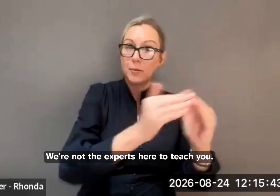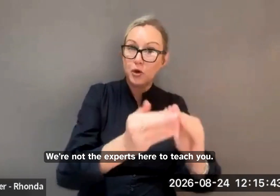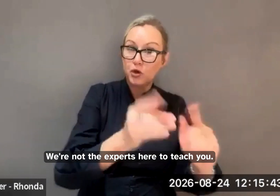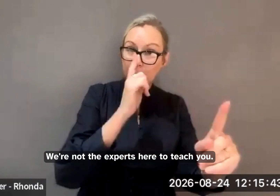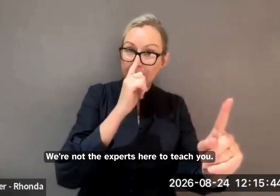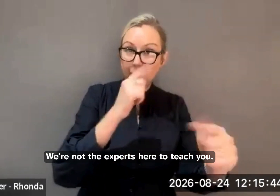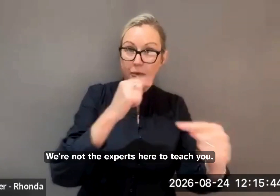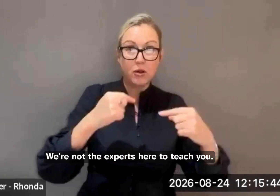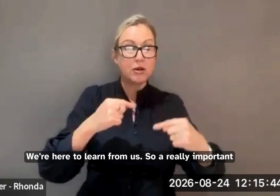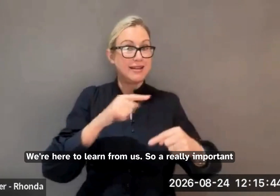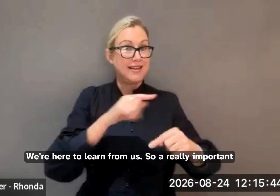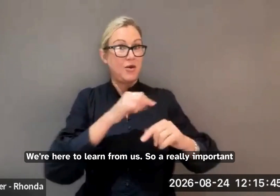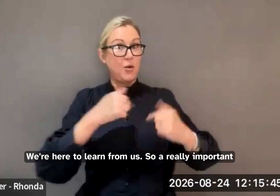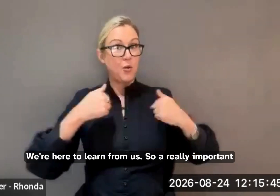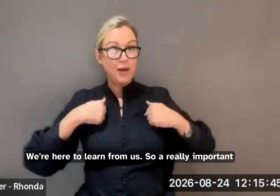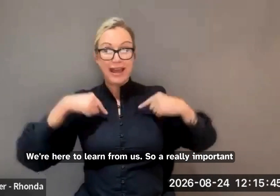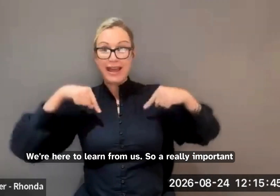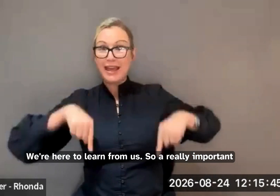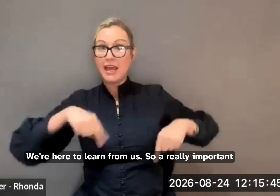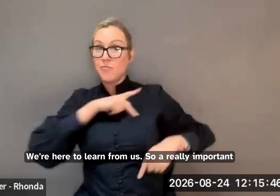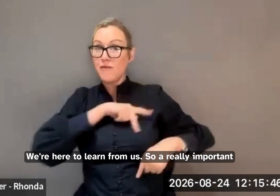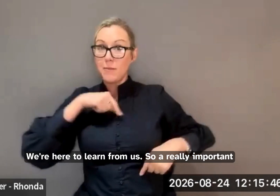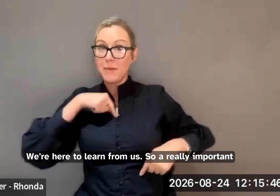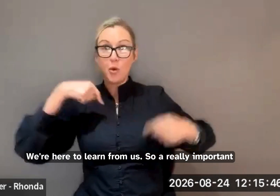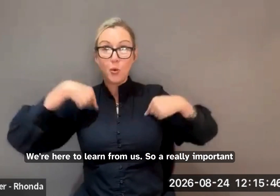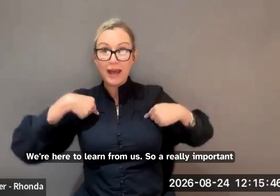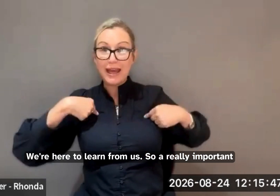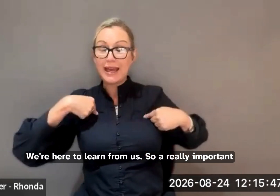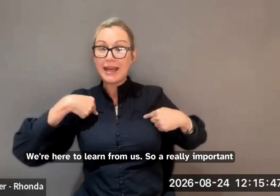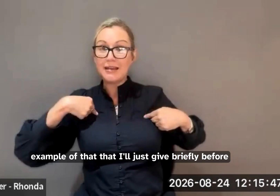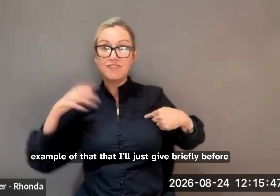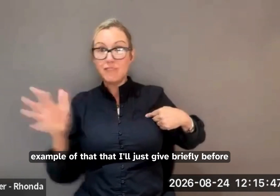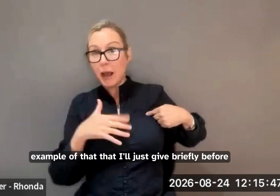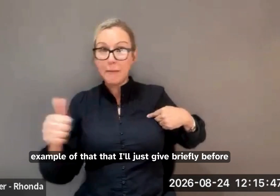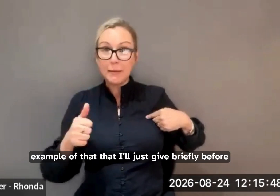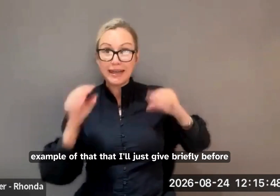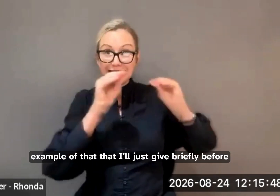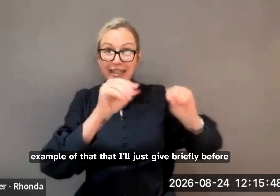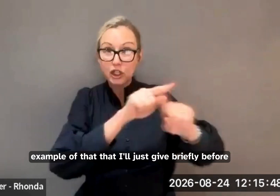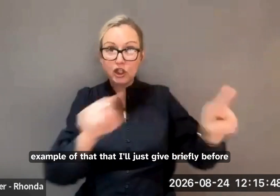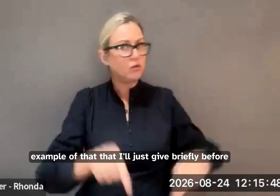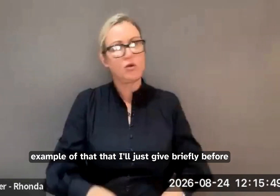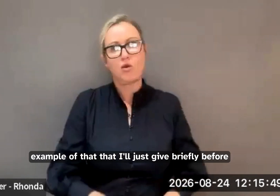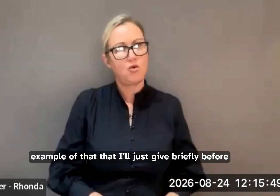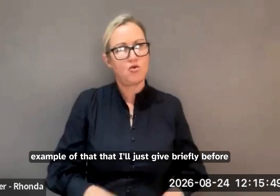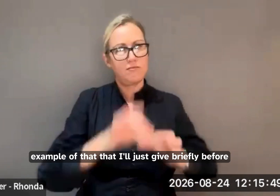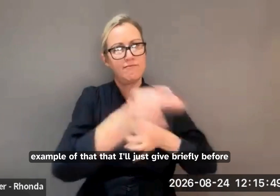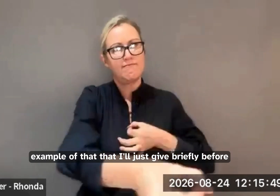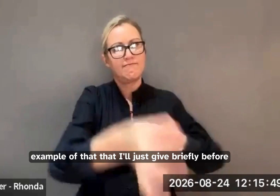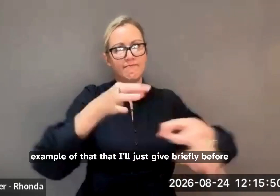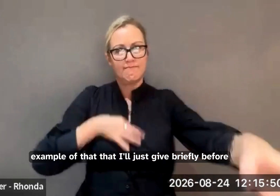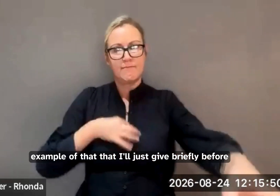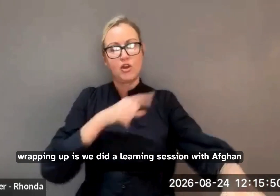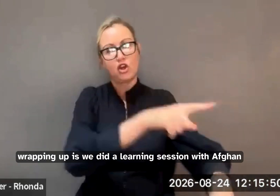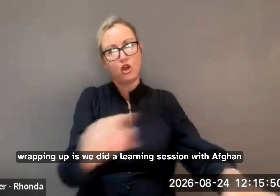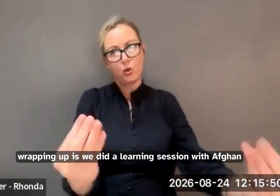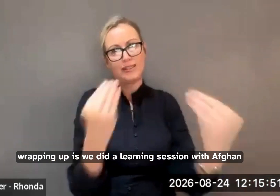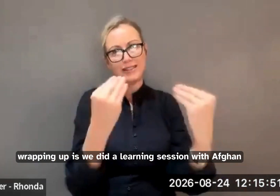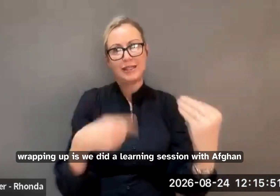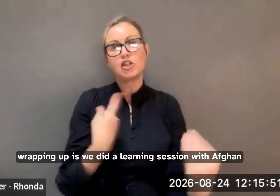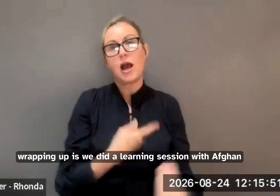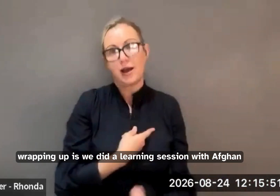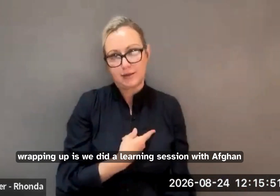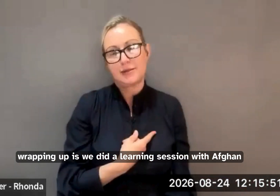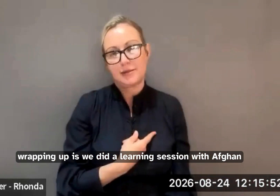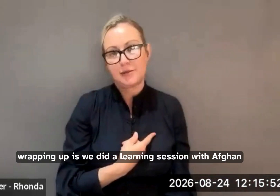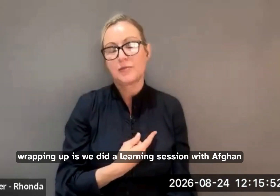the experts here to teach you, we're here to learn from us. So a really important example of that I'll just give briefly before wrapping up